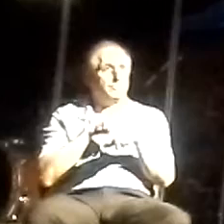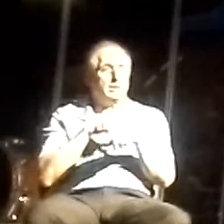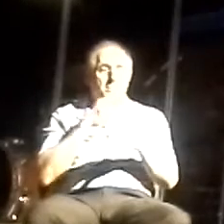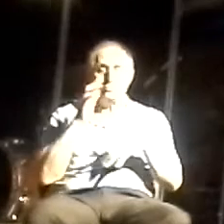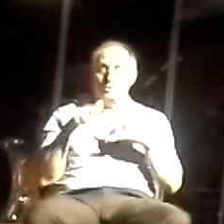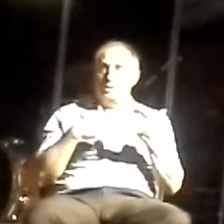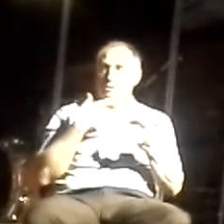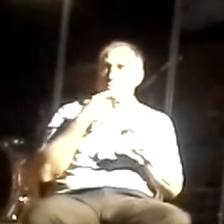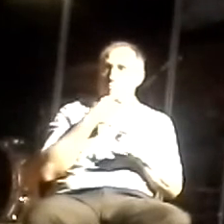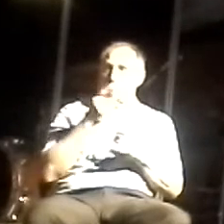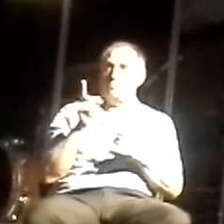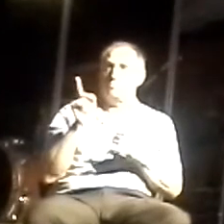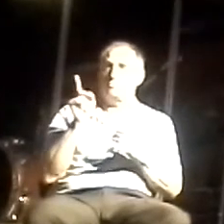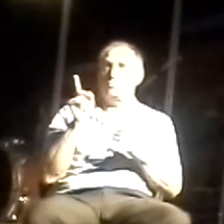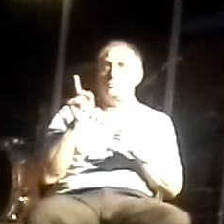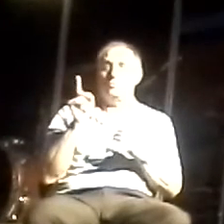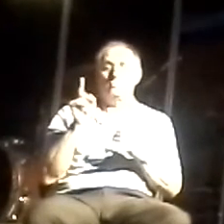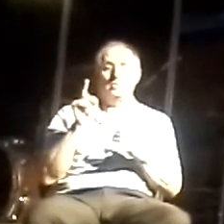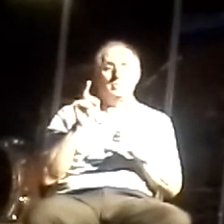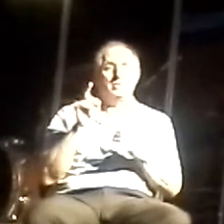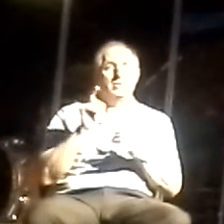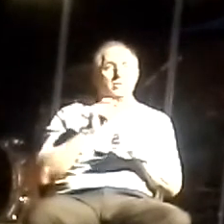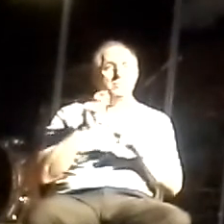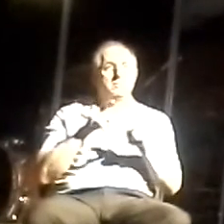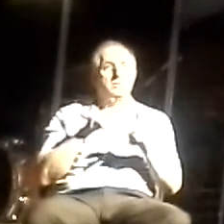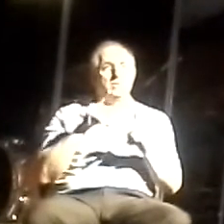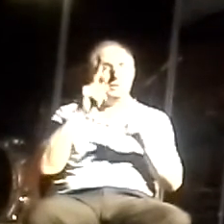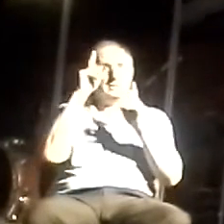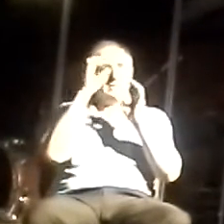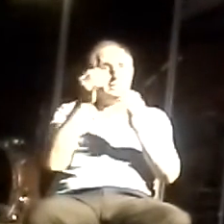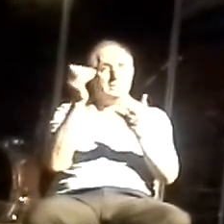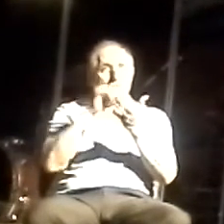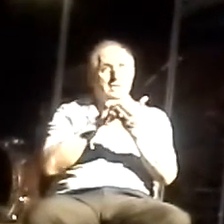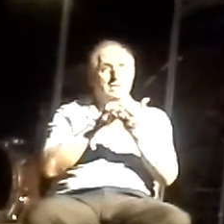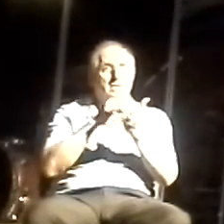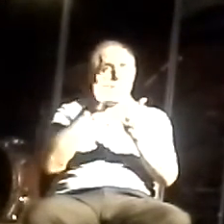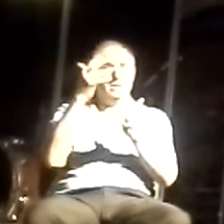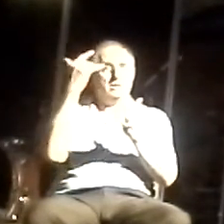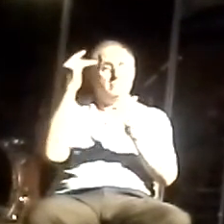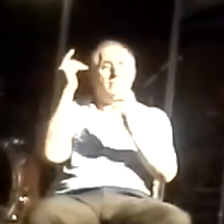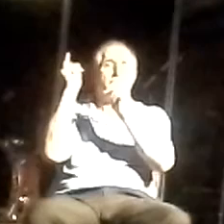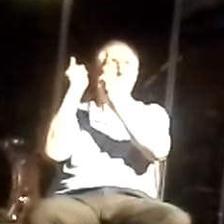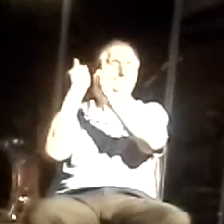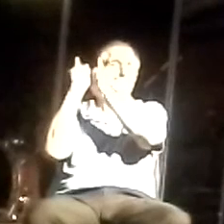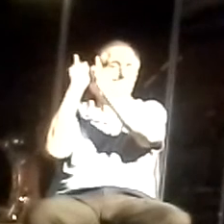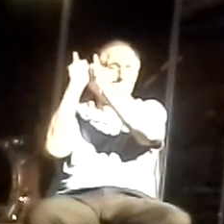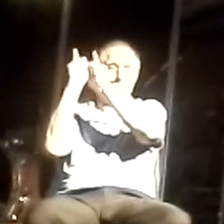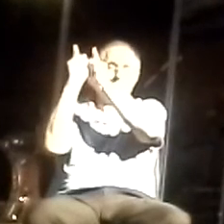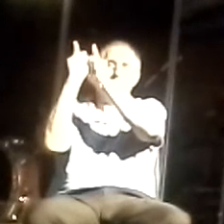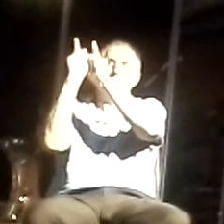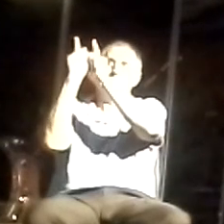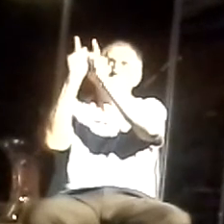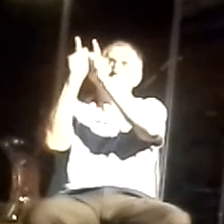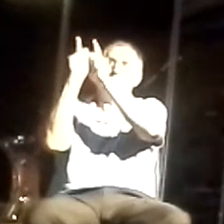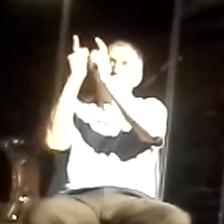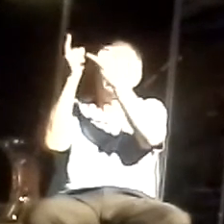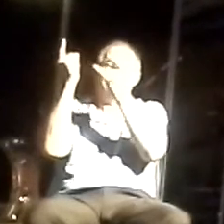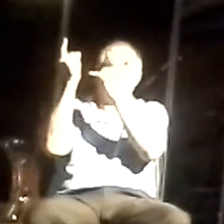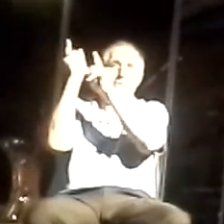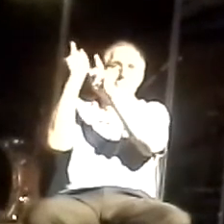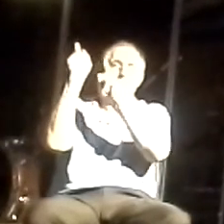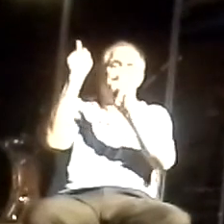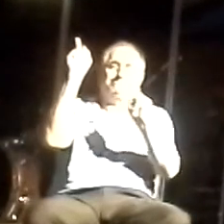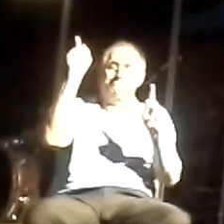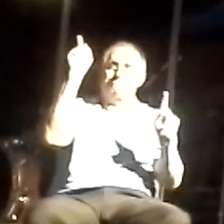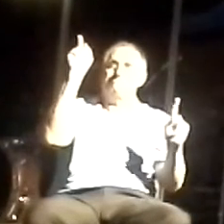so excited for you. Others may be more of a rededication to Christ. Years ago, months ago, you asked Christ into your life. You committed your life to following Him.